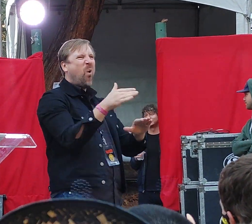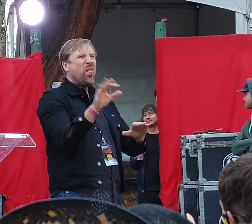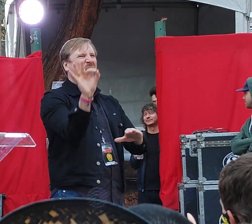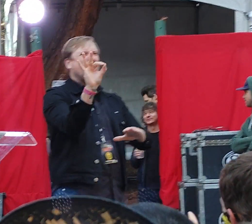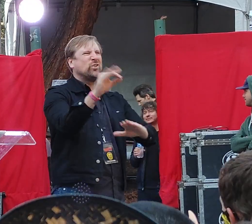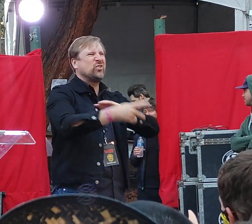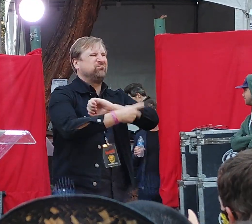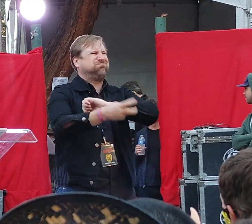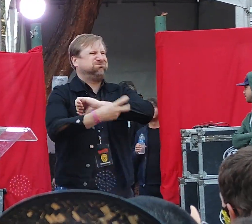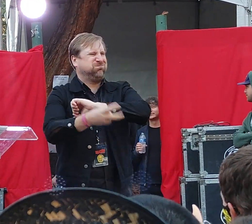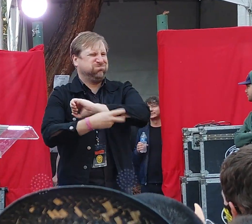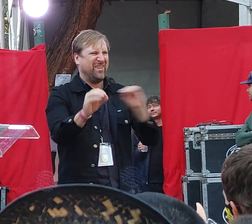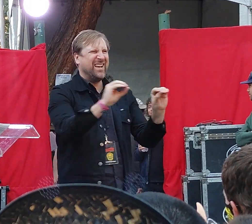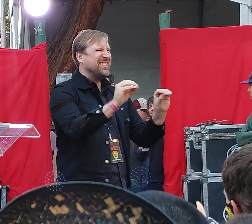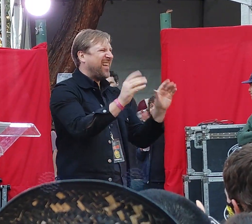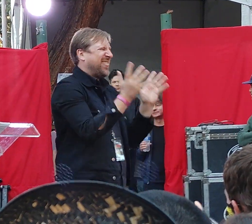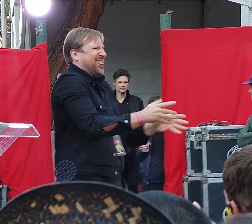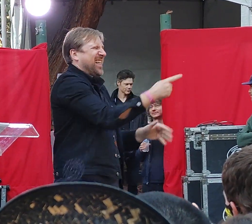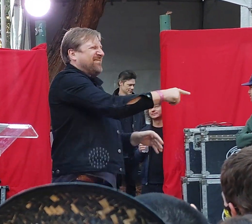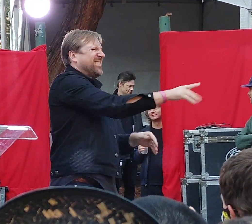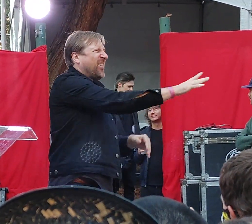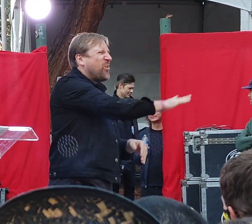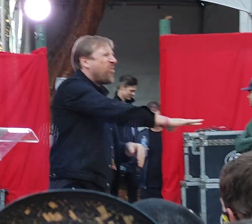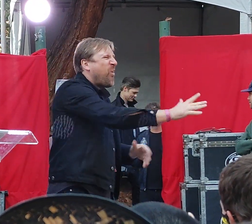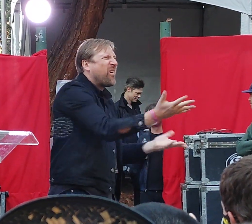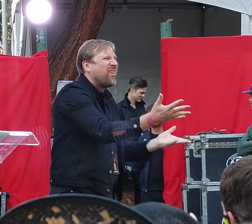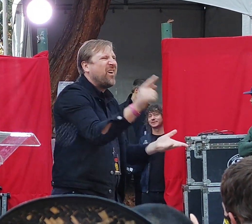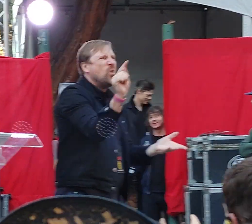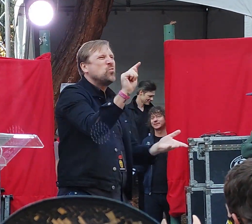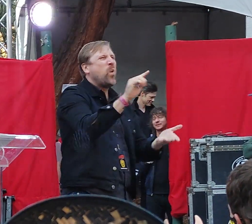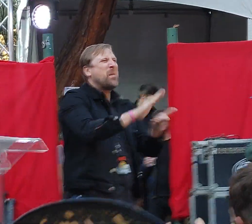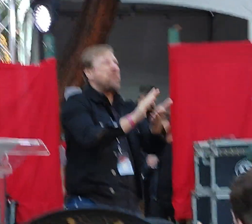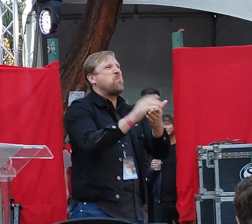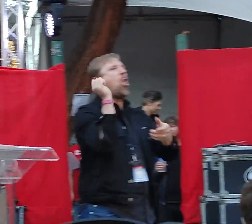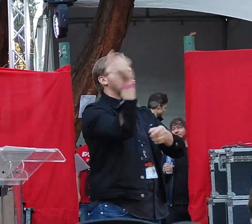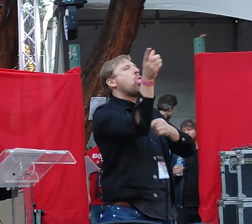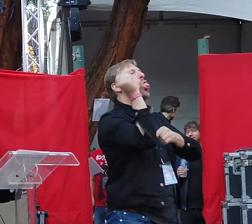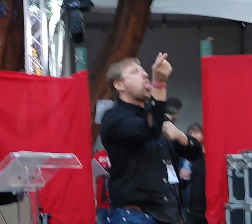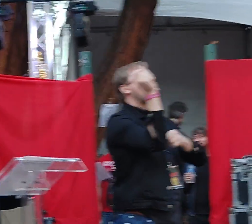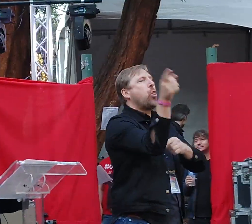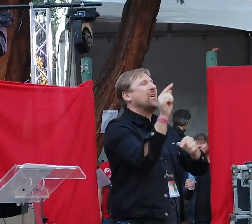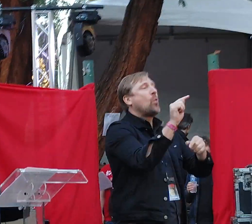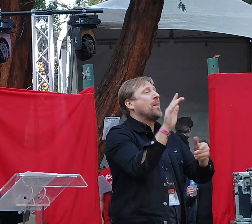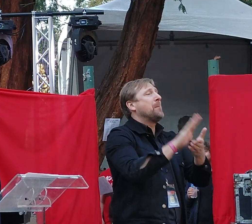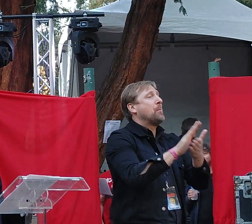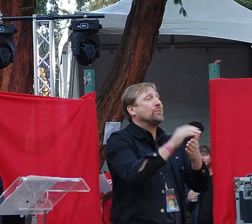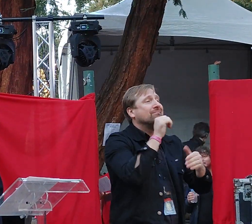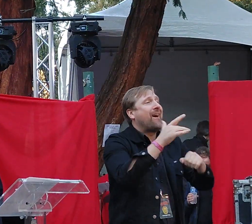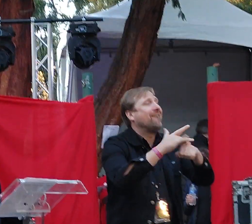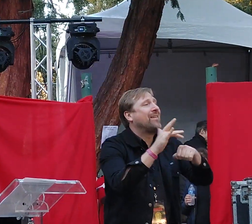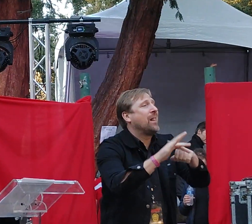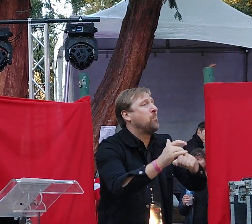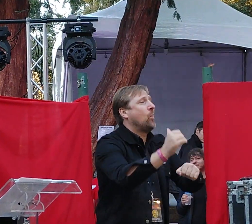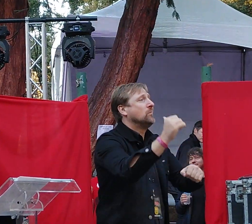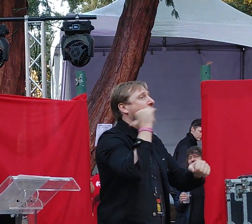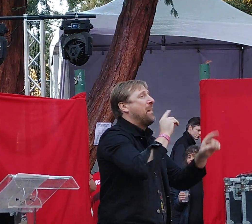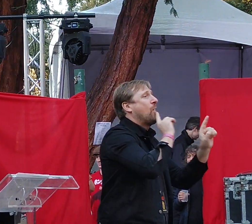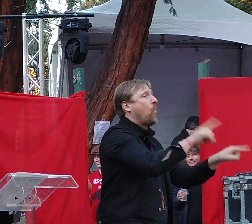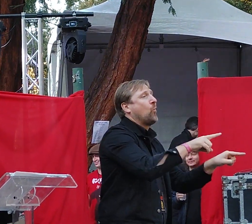stolen anyway. There's nothing left to move. Toilet papering the street? None available. Back order, supply chain